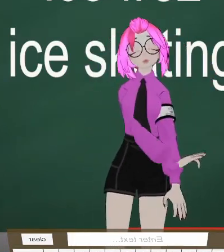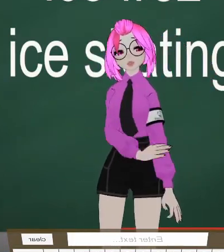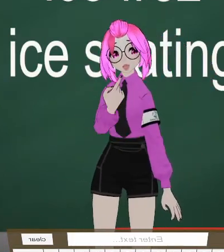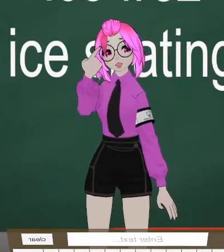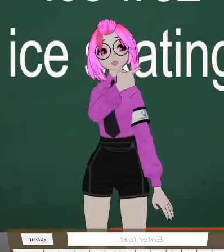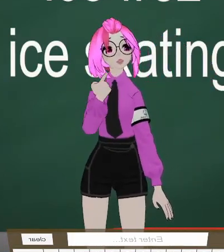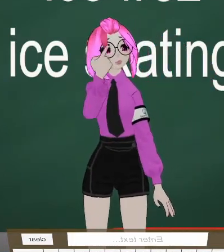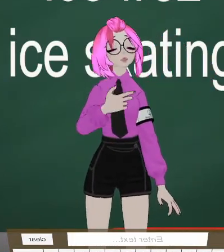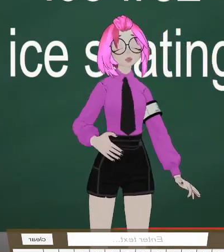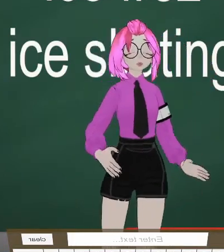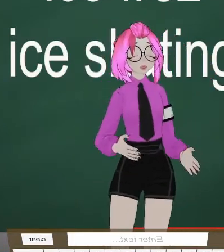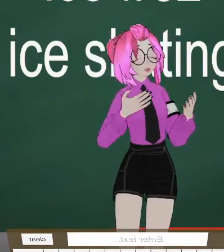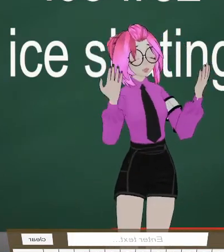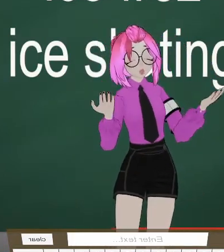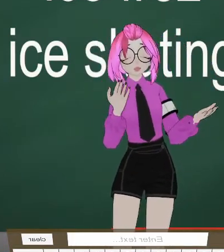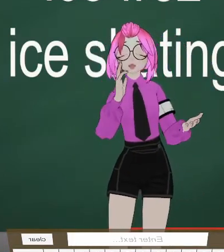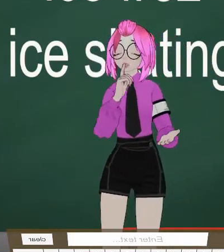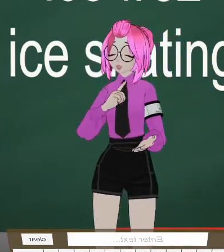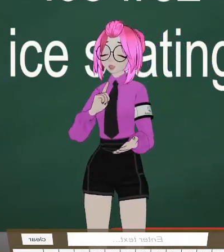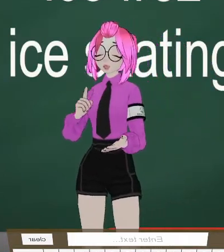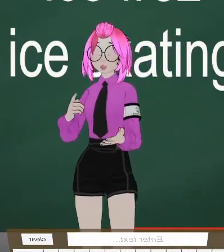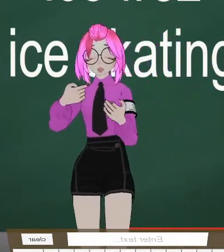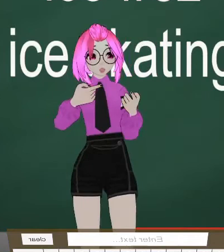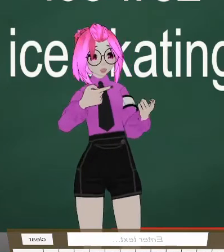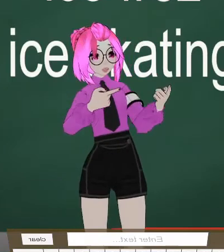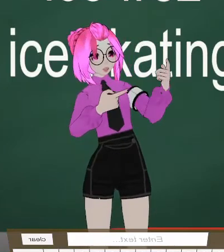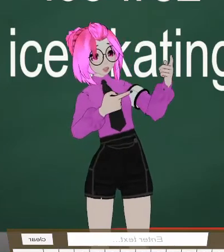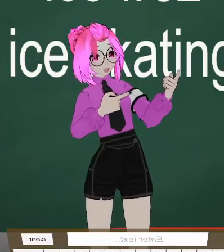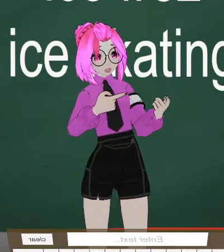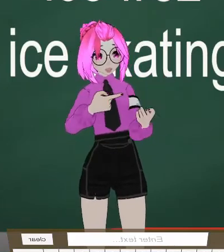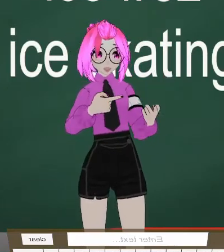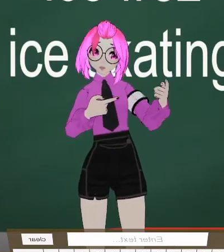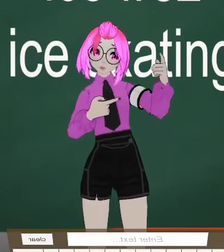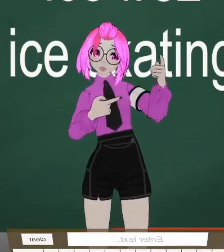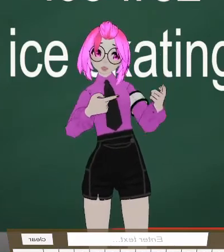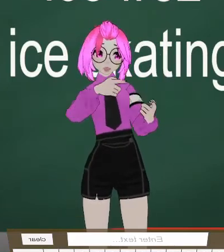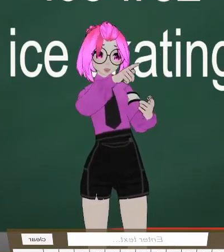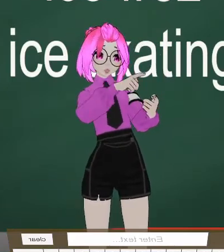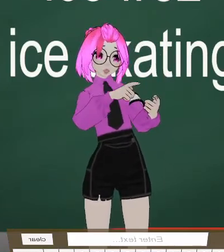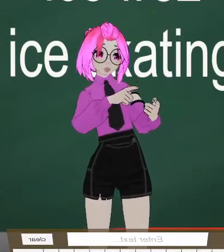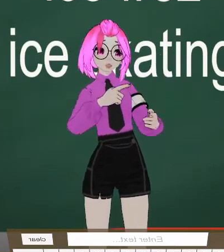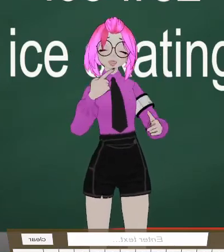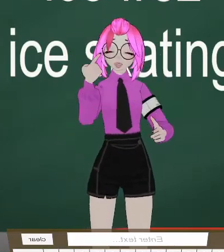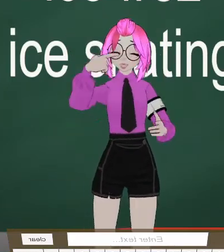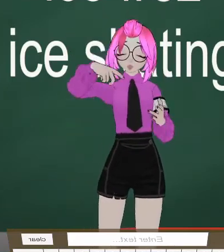you'd fall on your face so actually the real reason for that twisty bit with the ridge is for